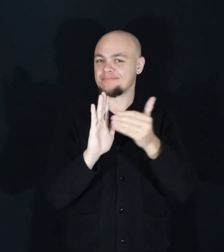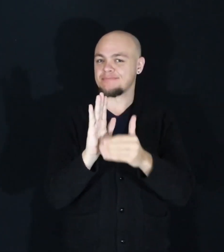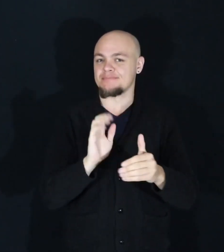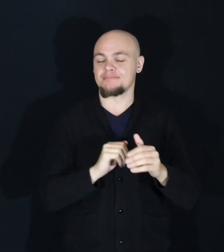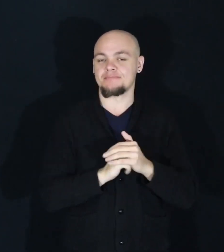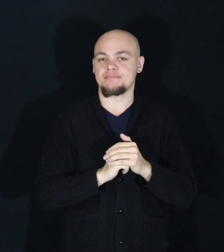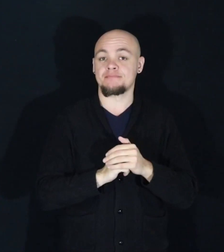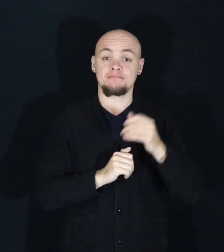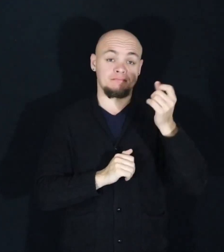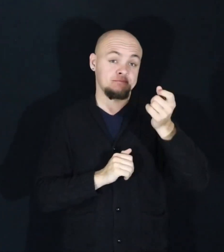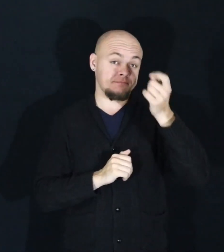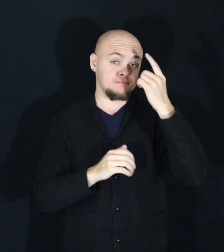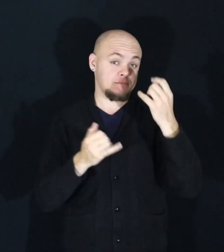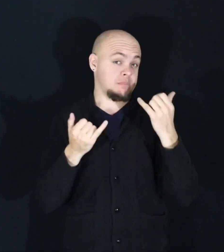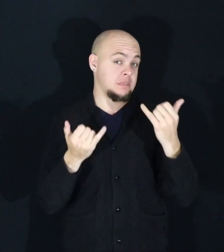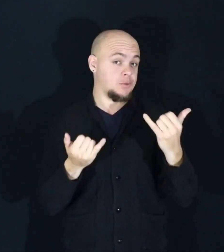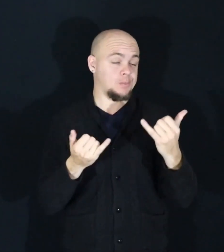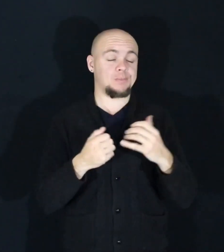Now,